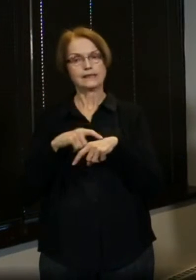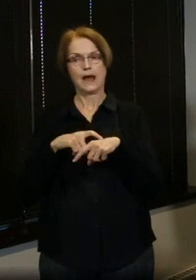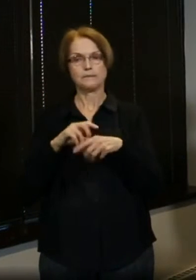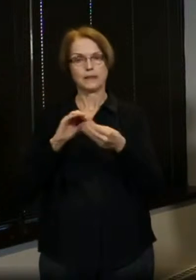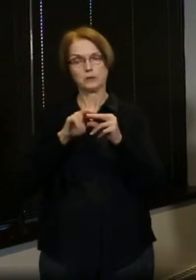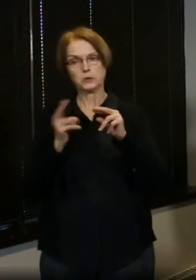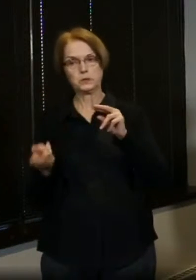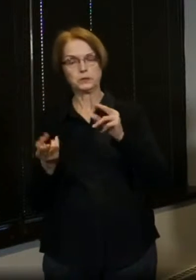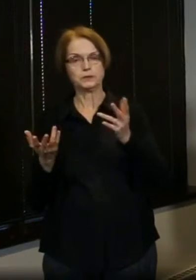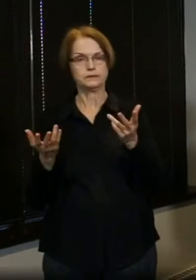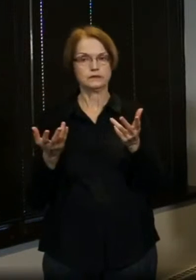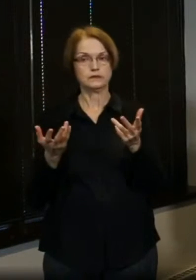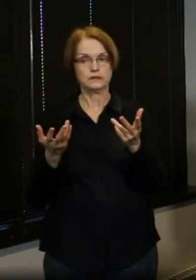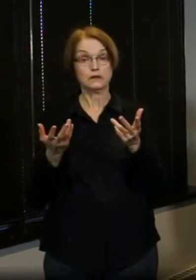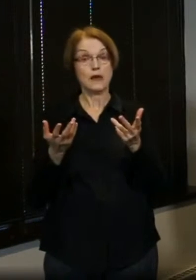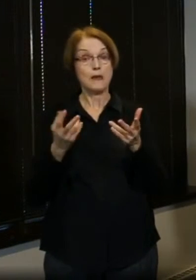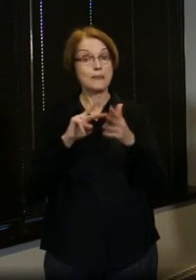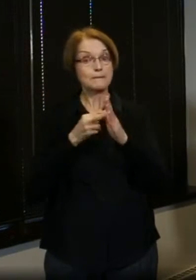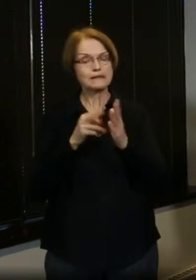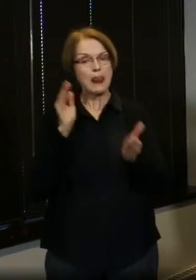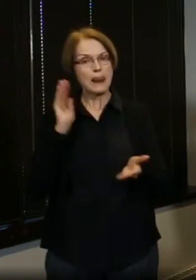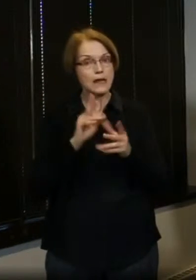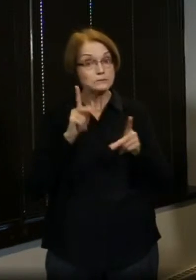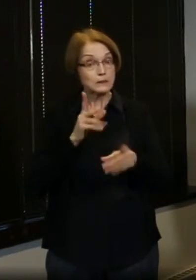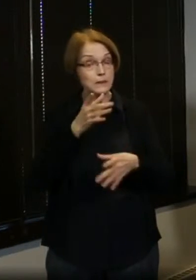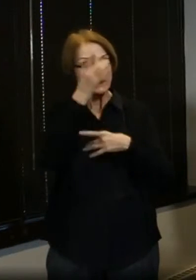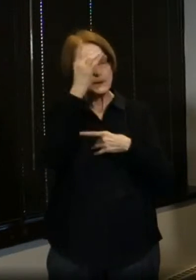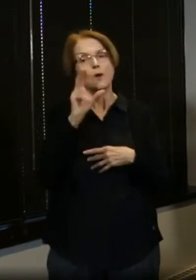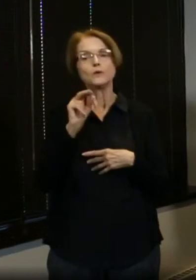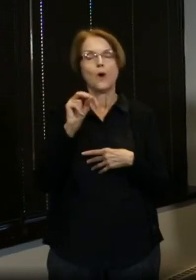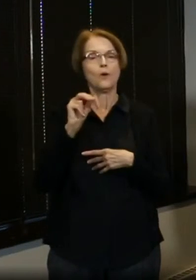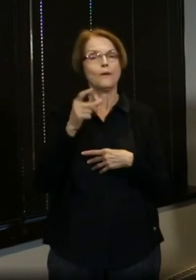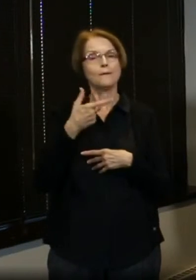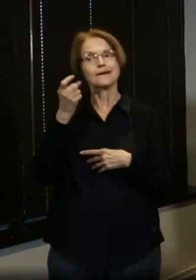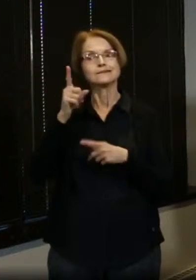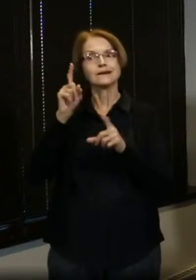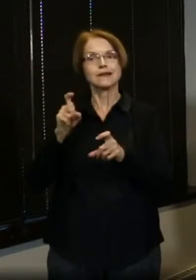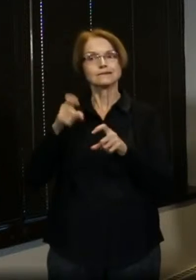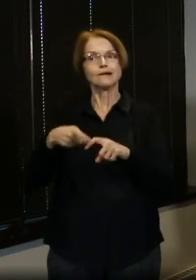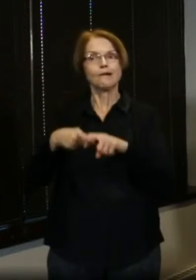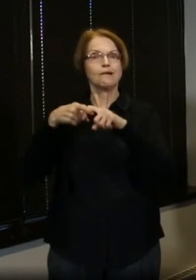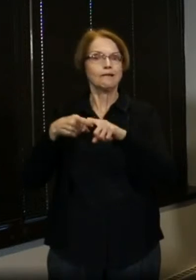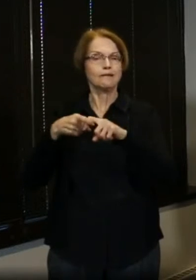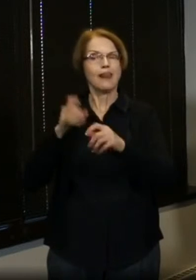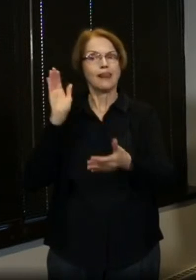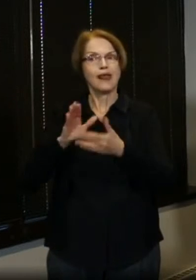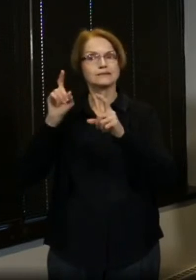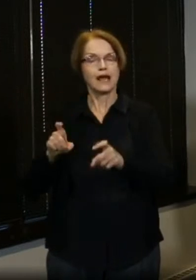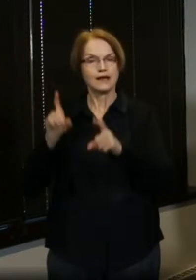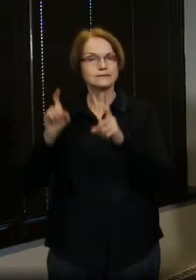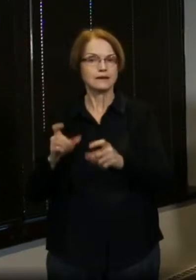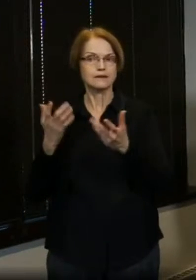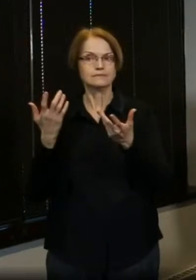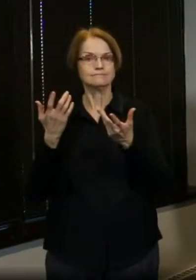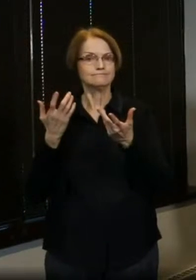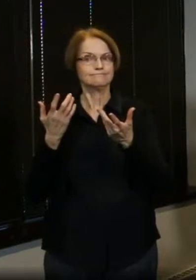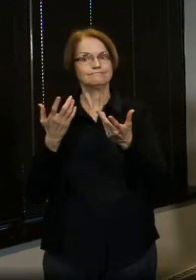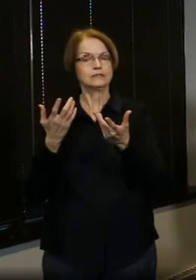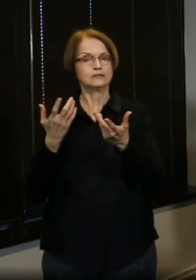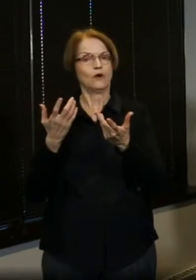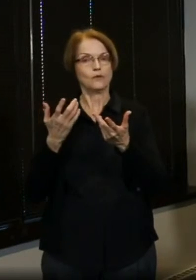it's not really a drop in cases, it's really a testing phenomenon. So if you're not testing as much, you're not going to have as many positive